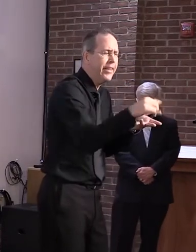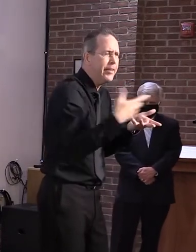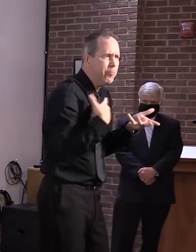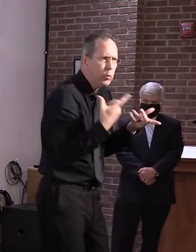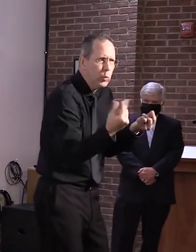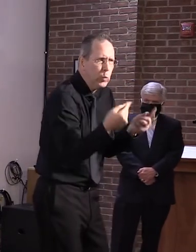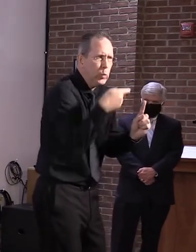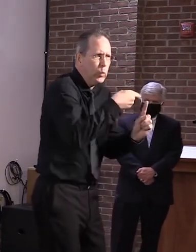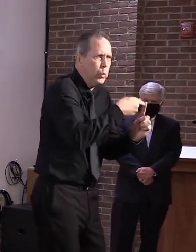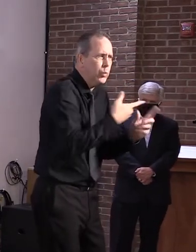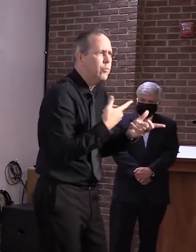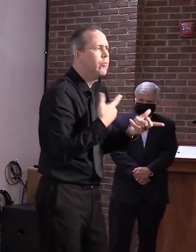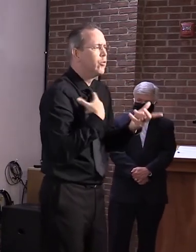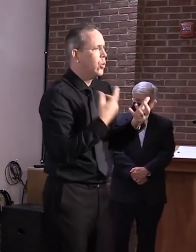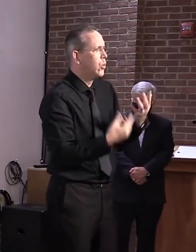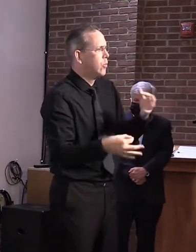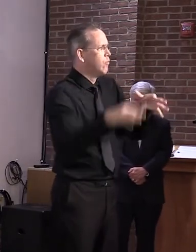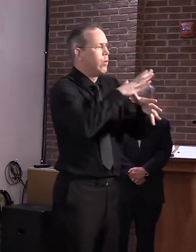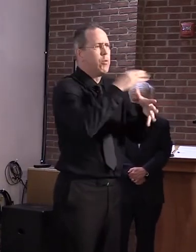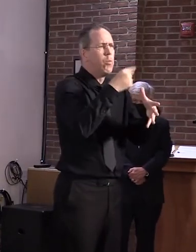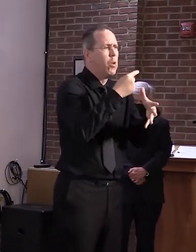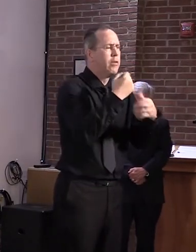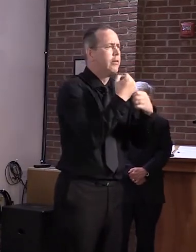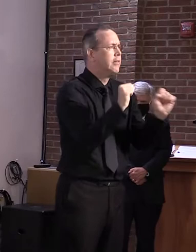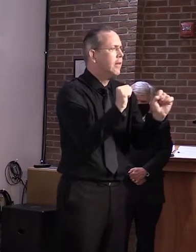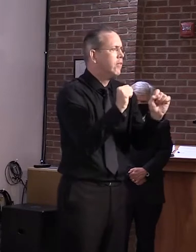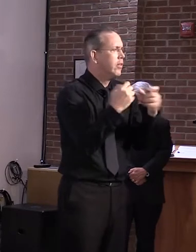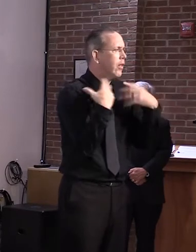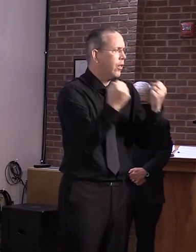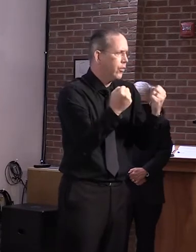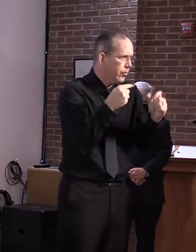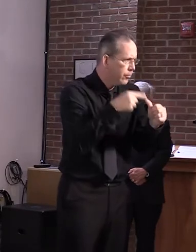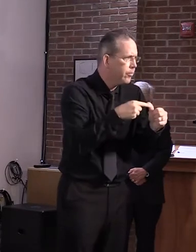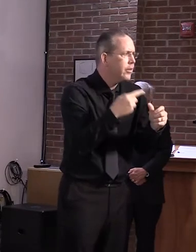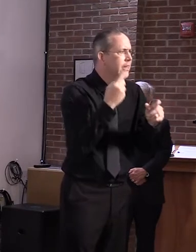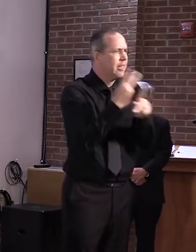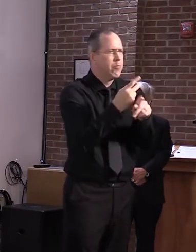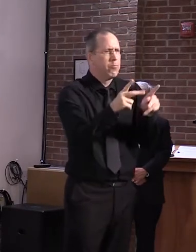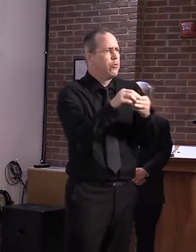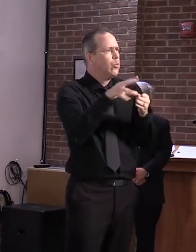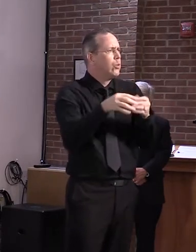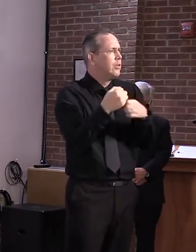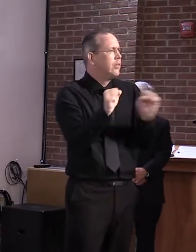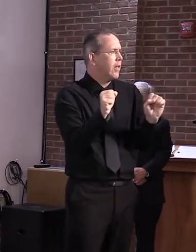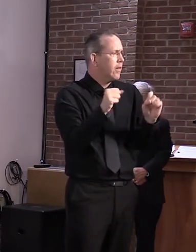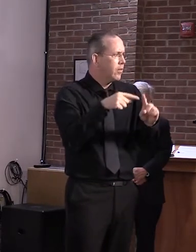keeping our students, faculty, and staff safe, but also providing them the education that they need.